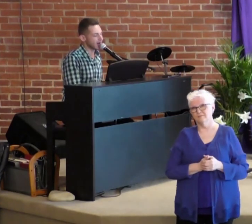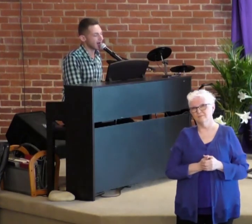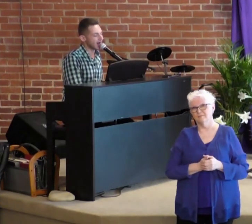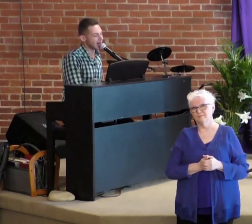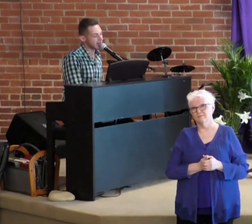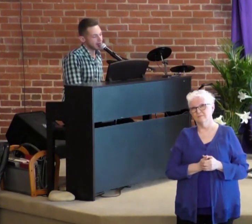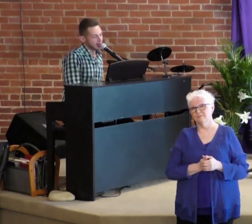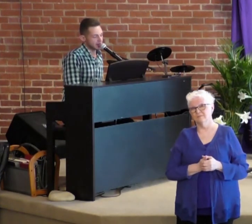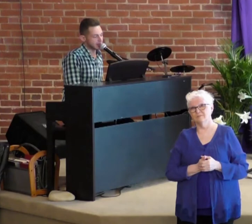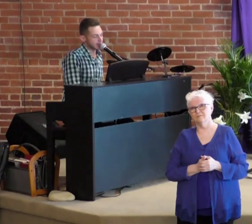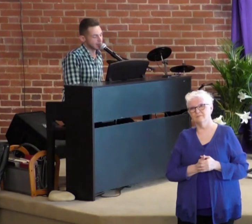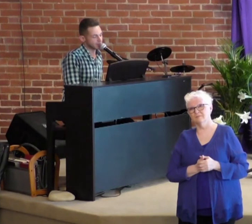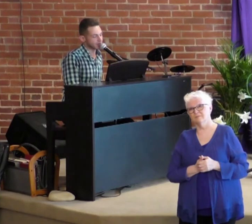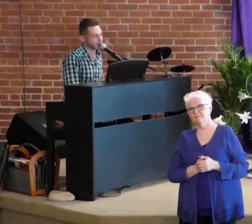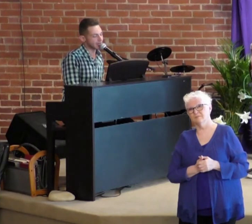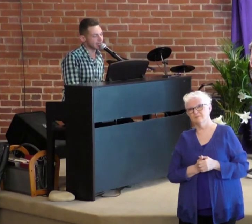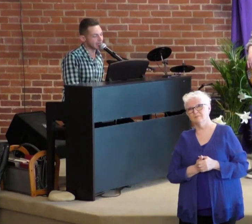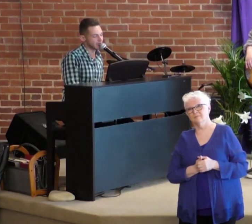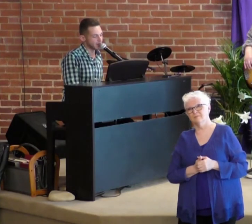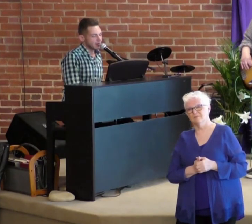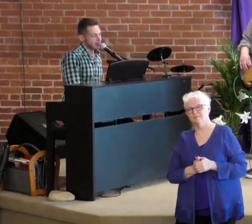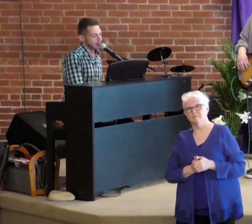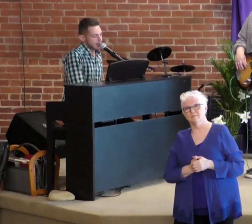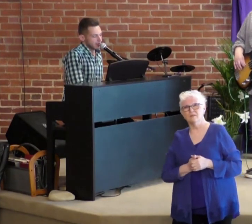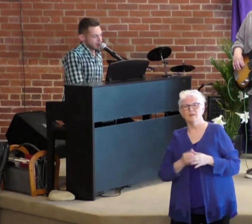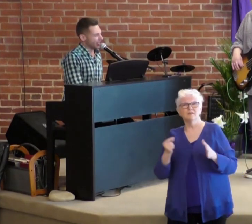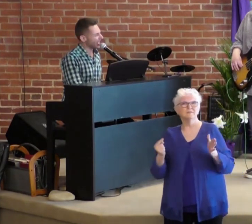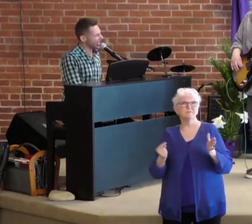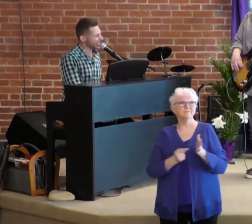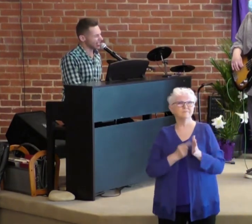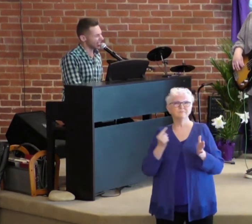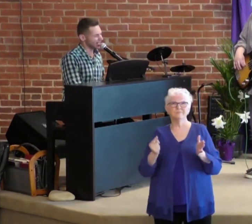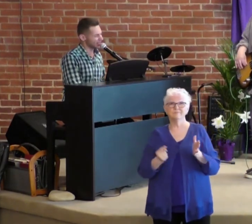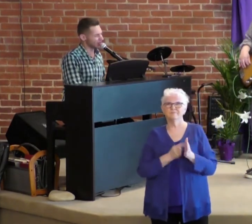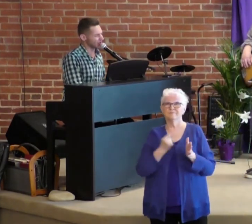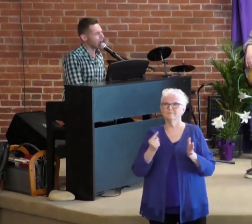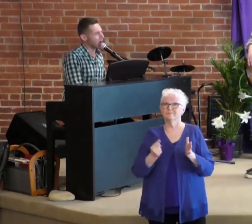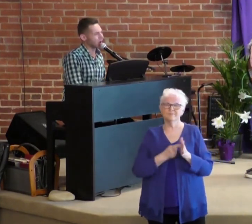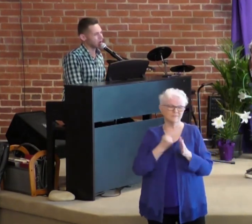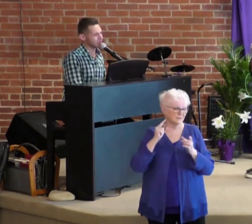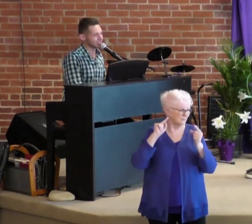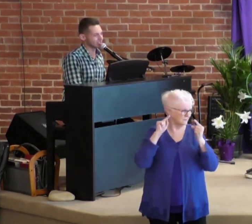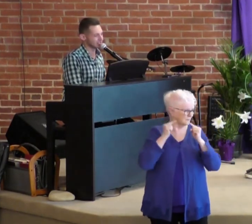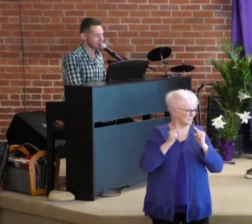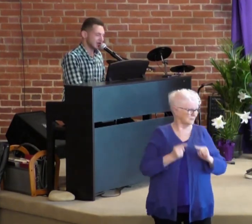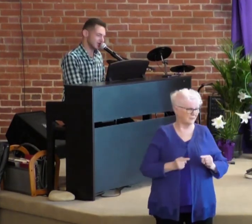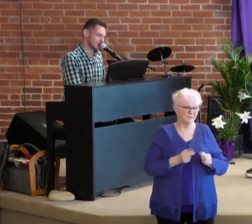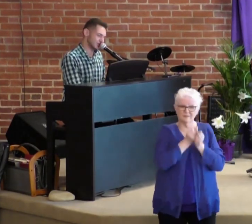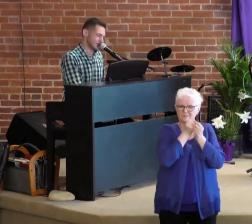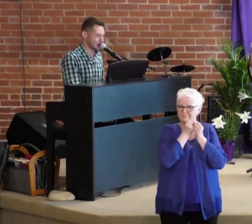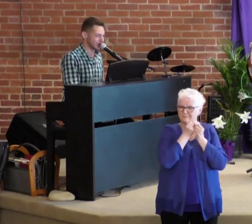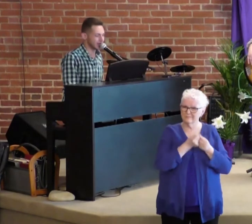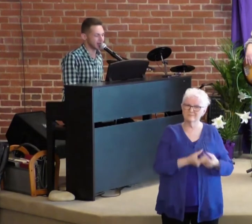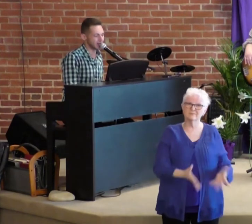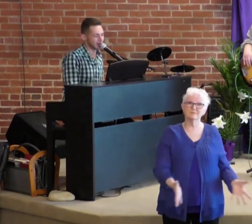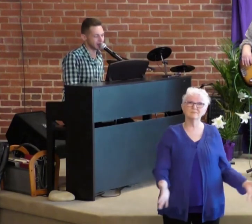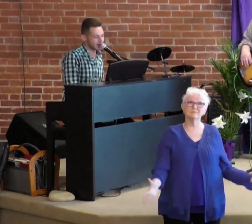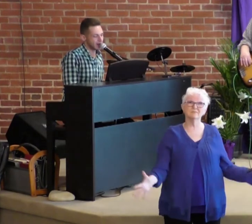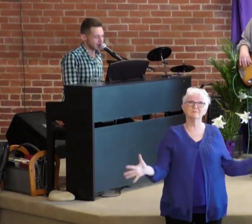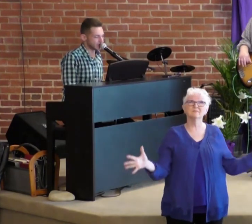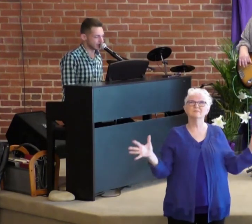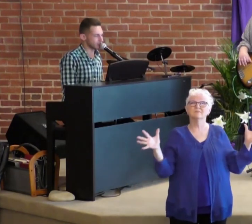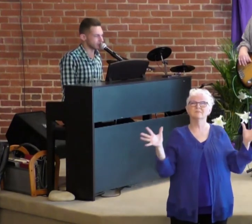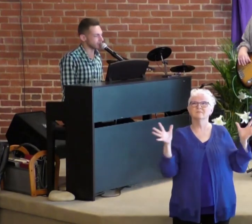Sometimes we cry and deeply grieve the pain and the loss. The journey